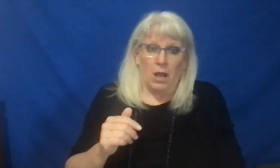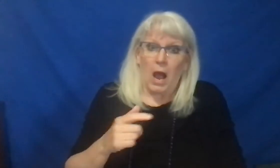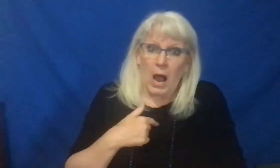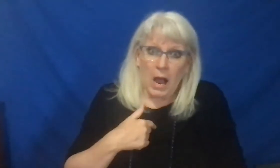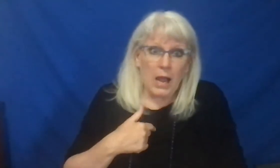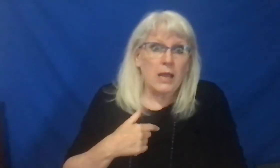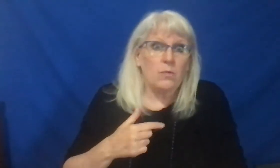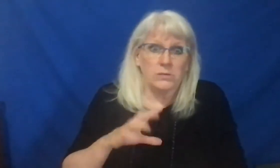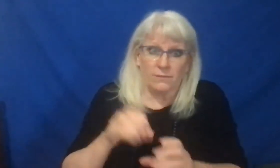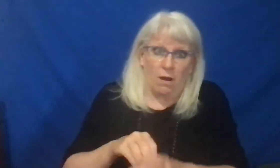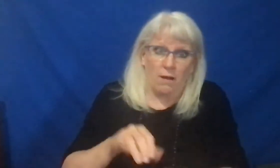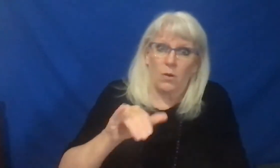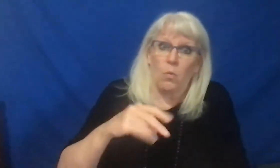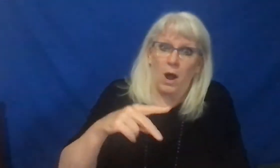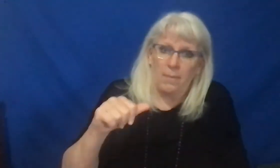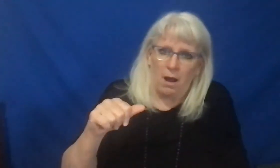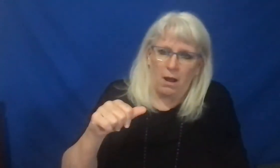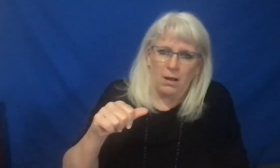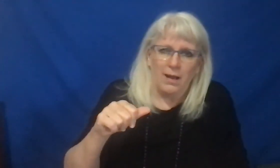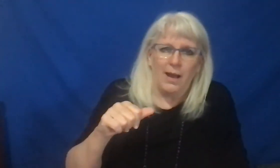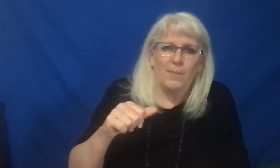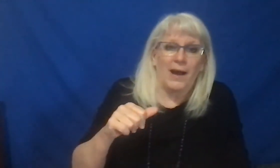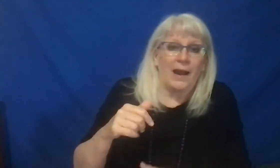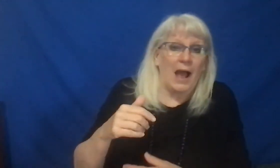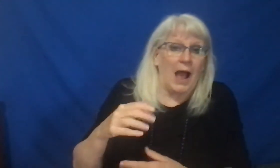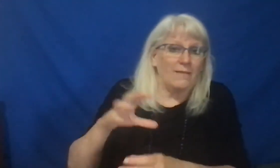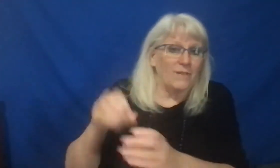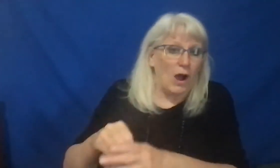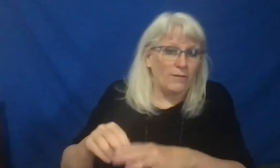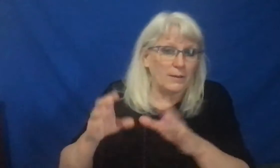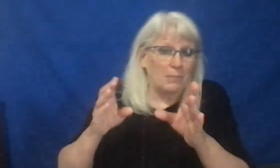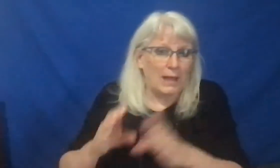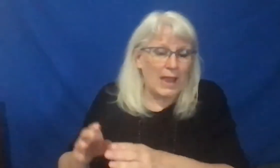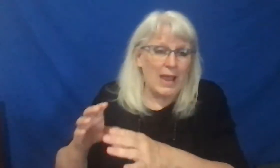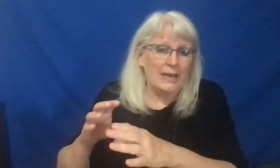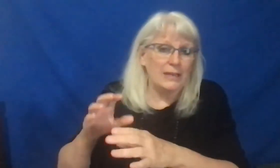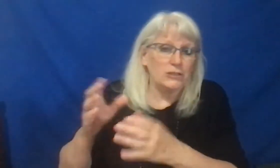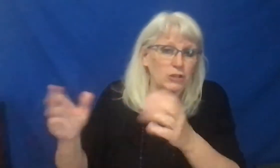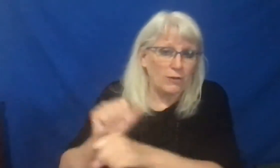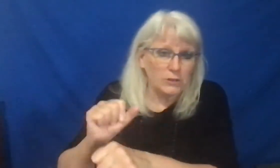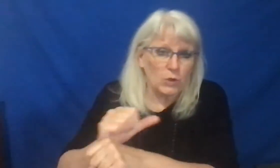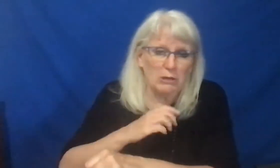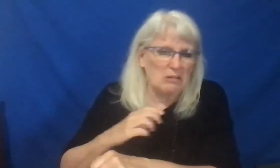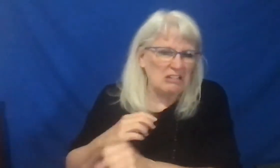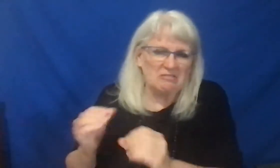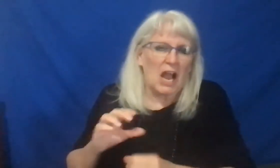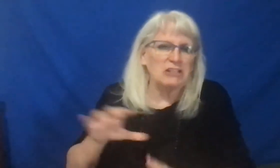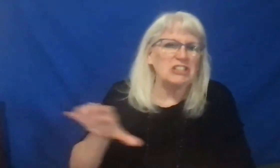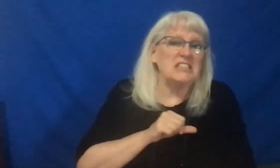sure, more of a taker than a giver. I never, I didn't really participate on a committee until I think I was maybe a